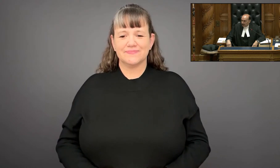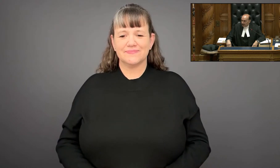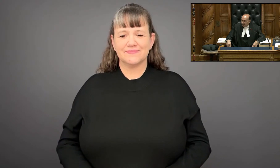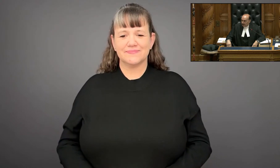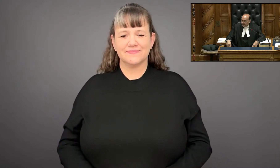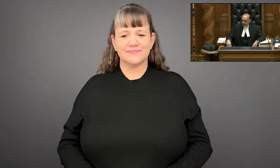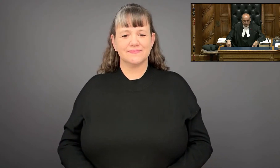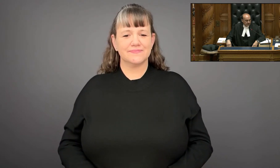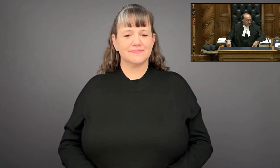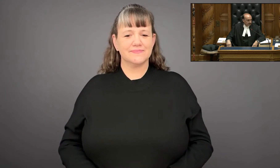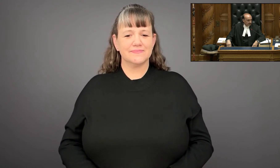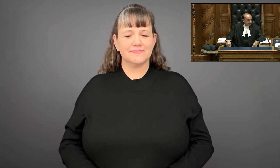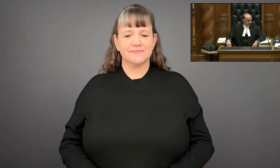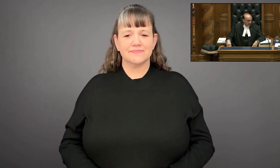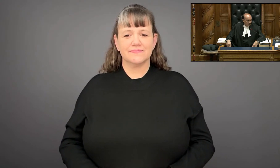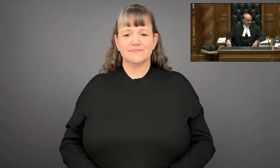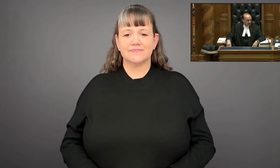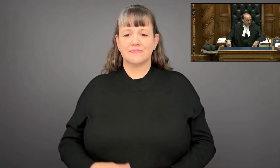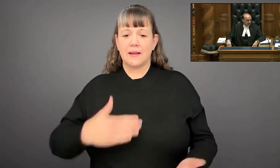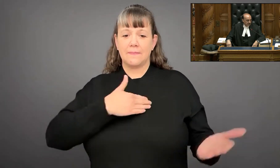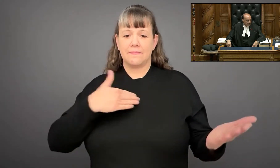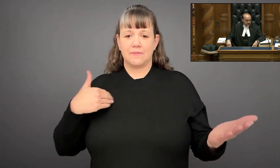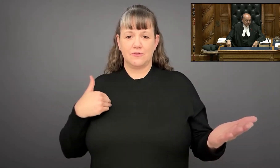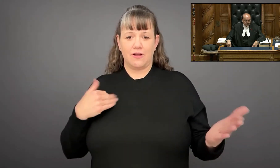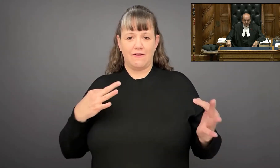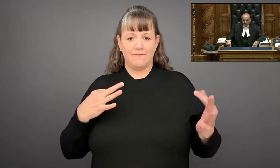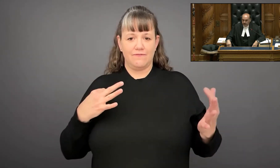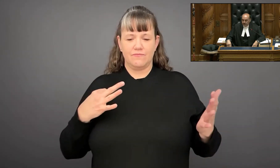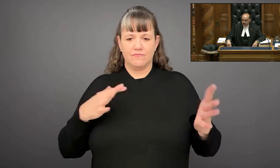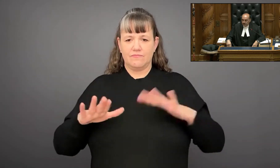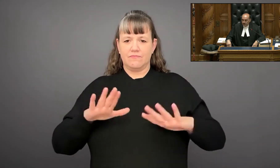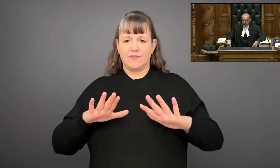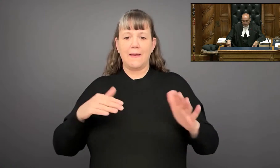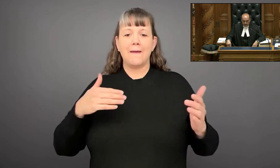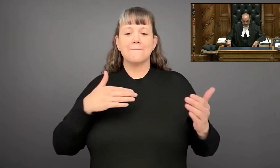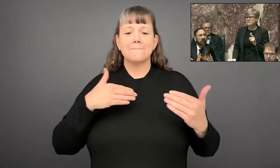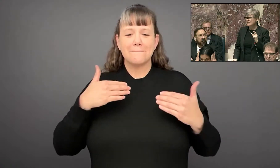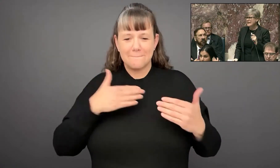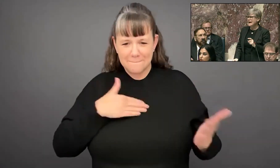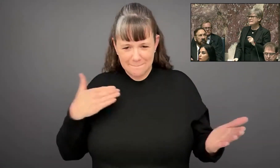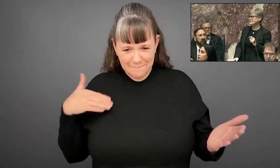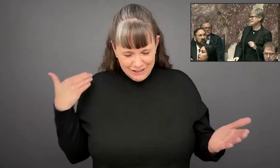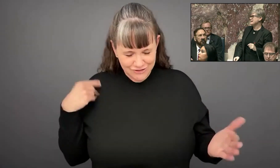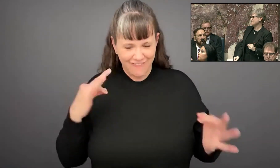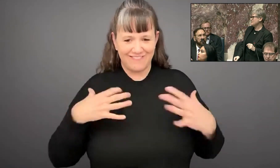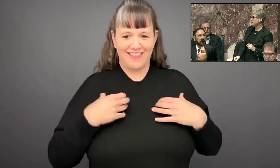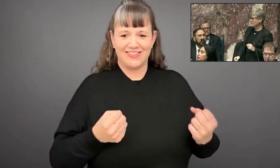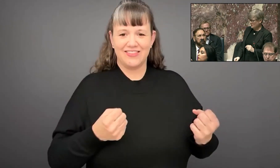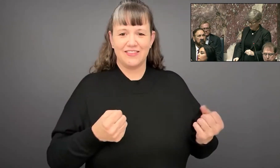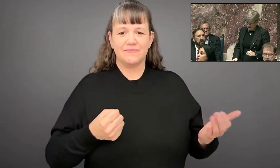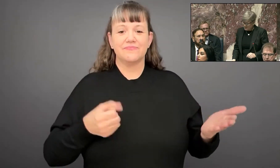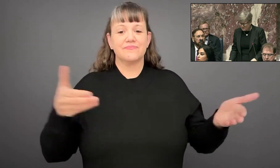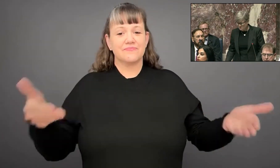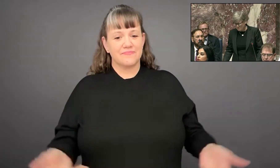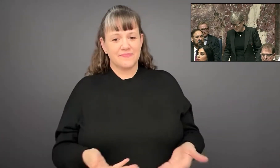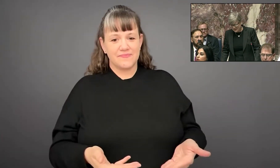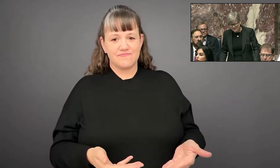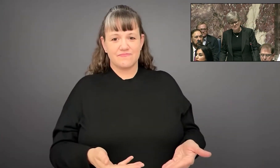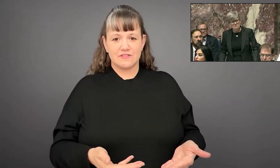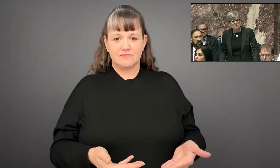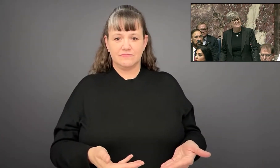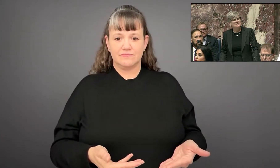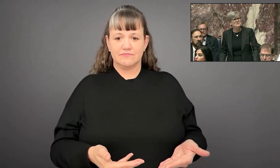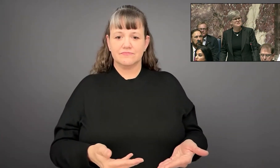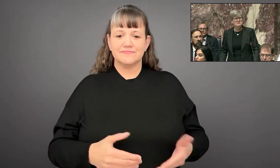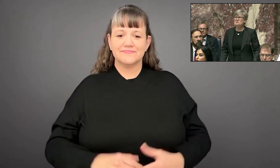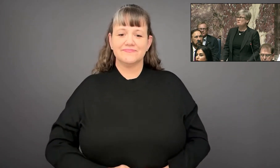Minister of Health. Thank you so much, Honourable Speaker. It's my pleasure to introduce just 19 representatives